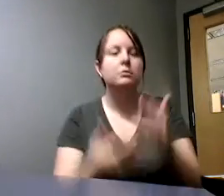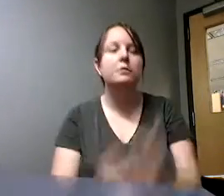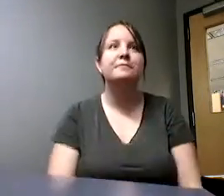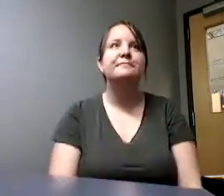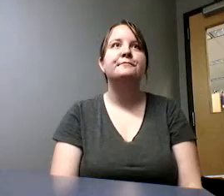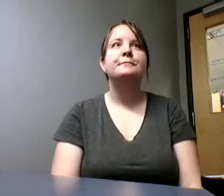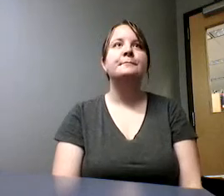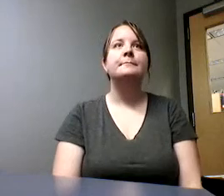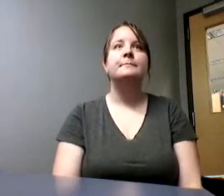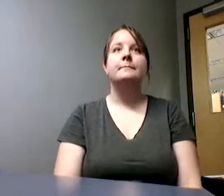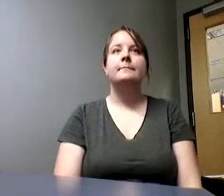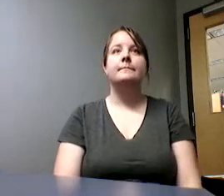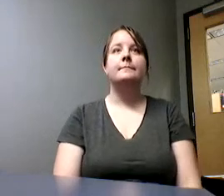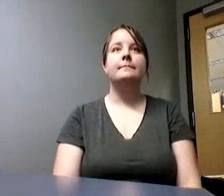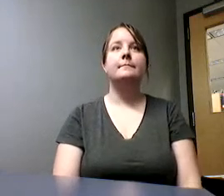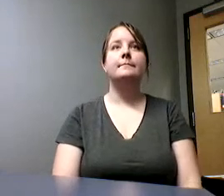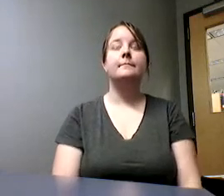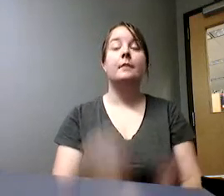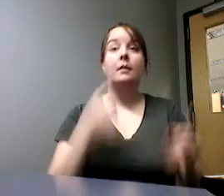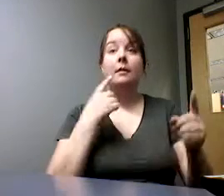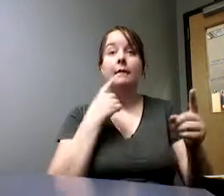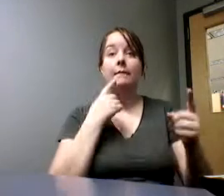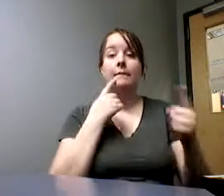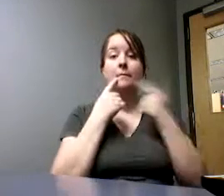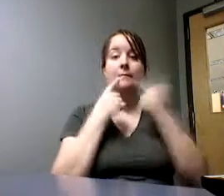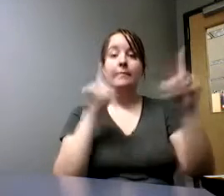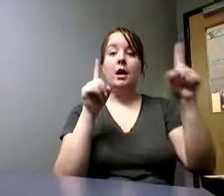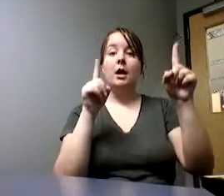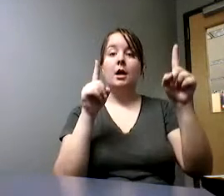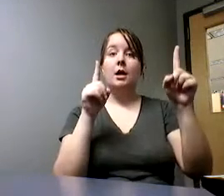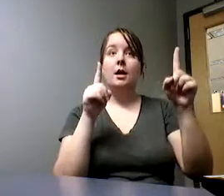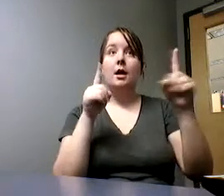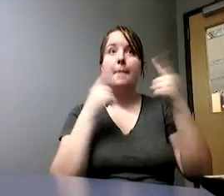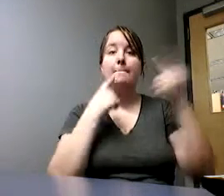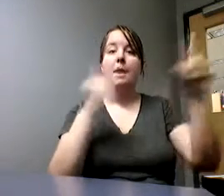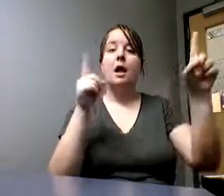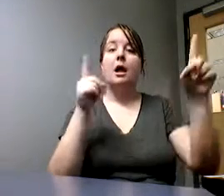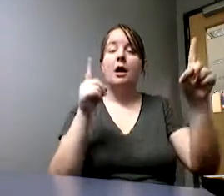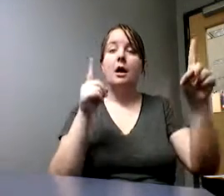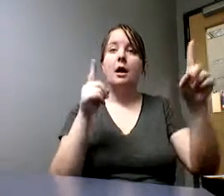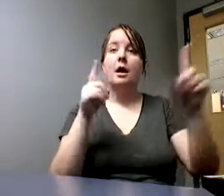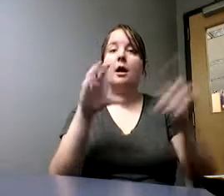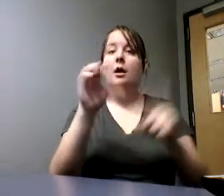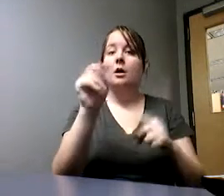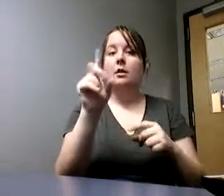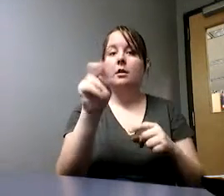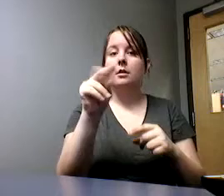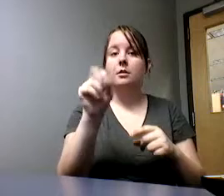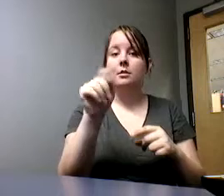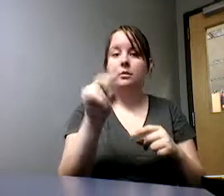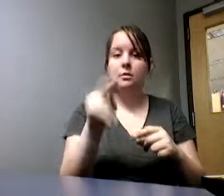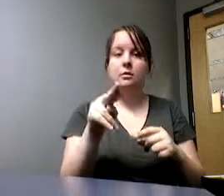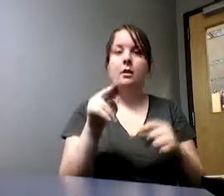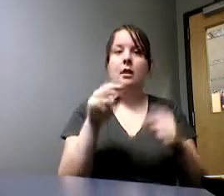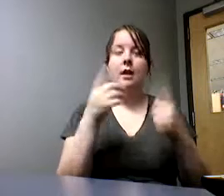with the reason why condensation takes place. Now, we know that condensation is water collecting on the outside of the cup. What I want to know is